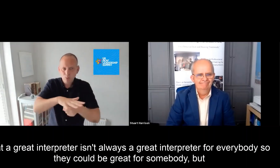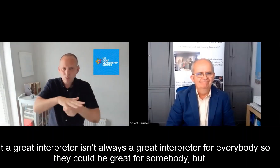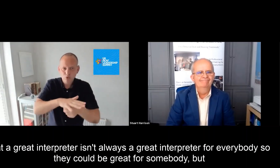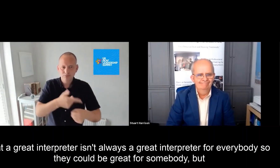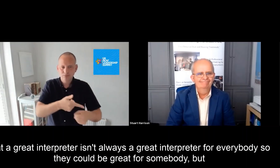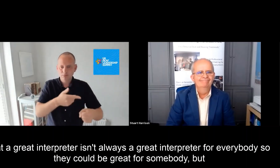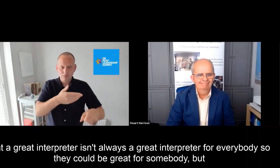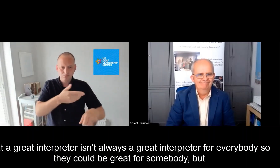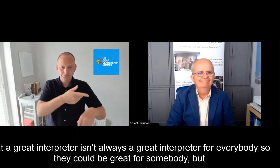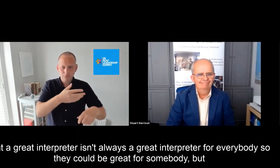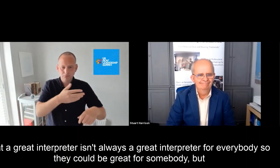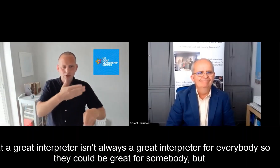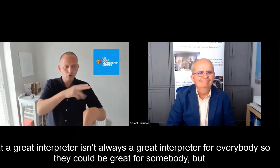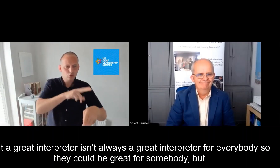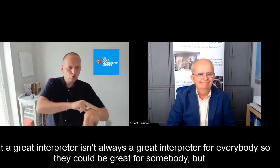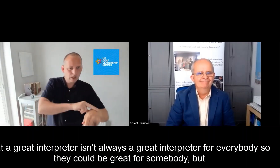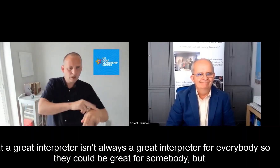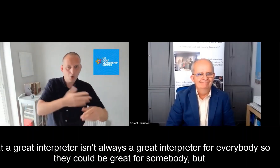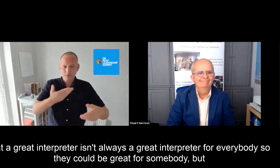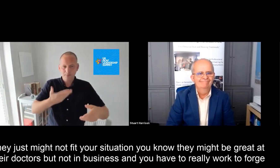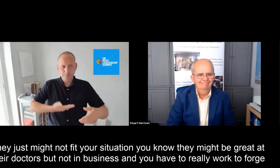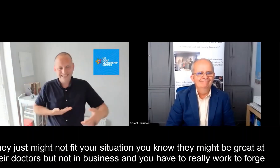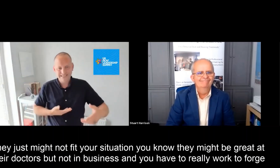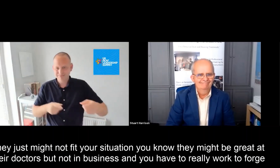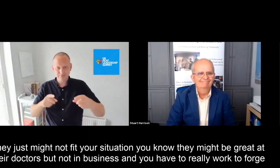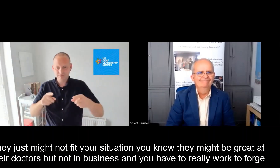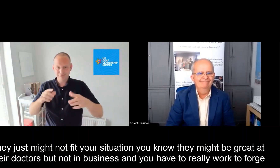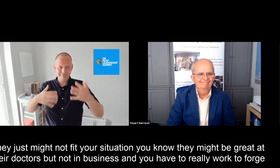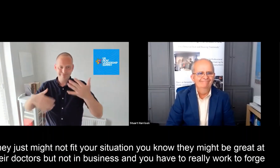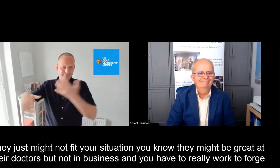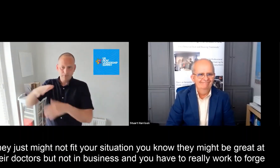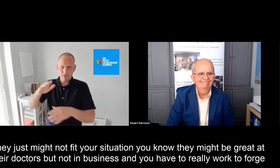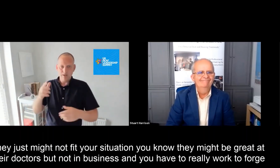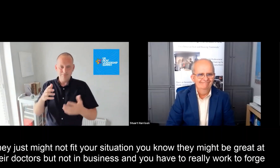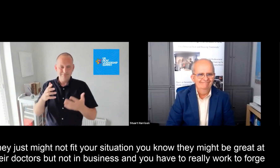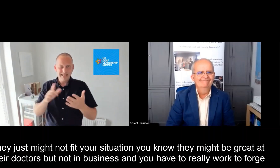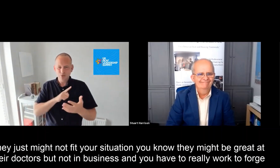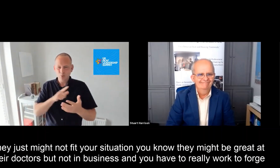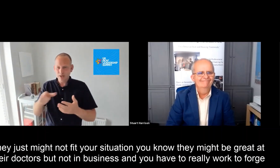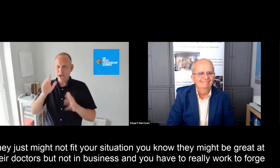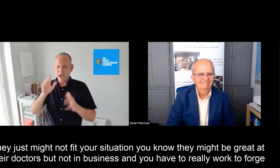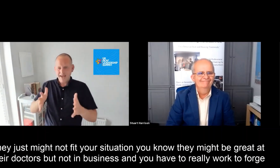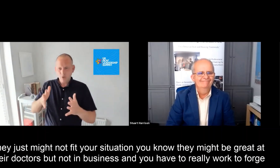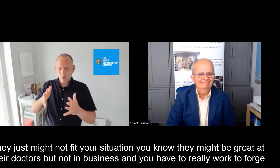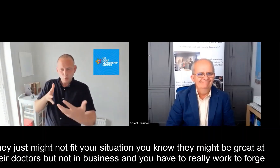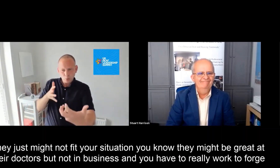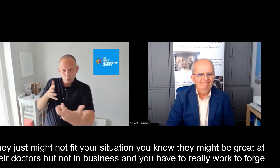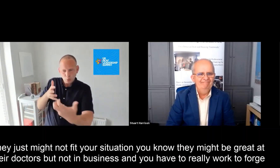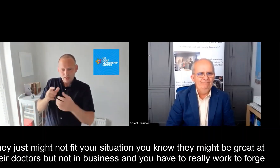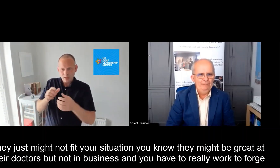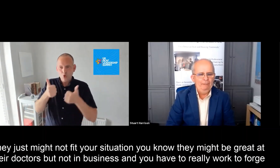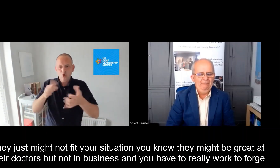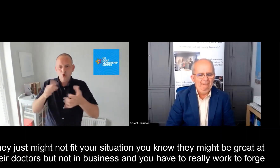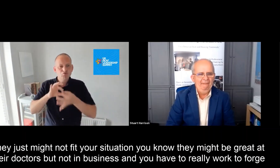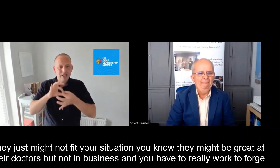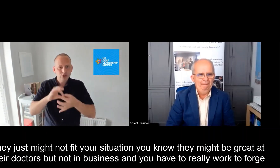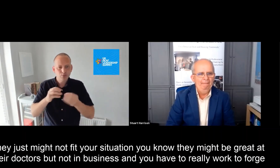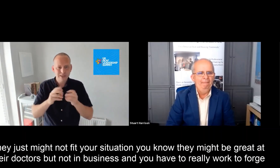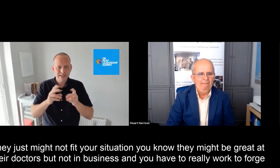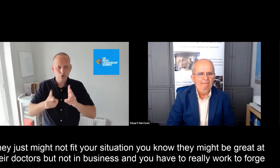they could be great for somebody, but they just might not fit your situation. You know, they might be great at the doctors, but not in business. And you have to really